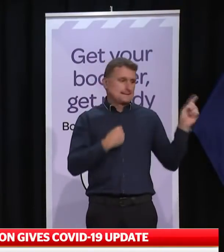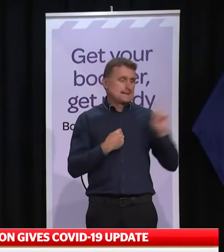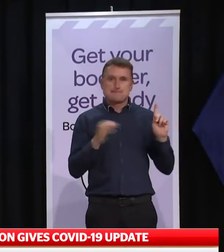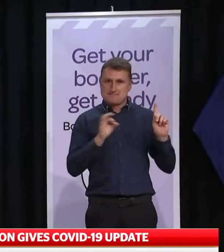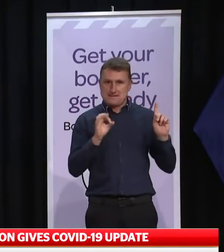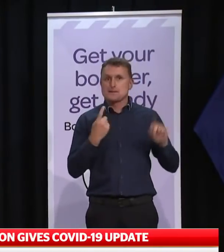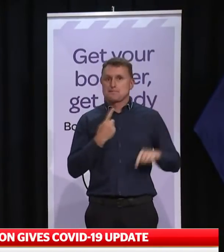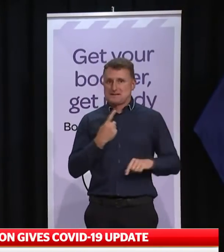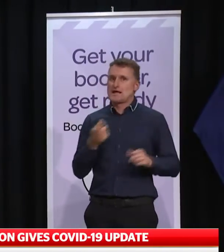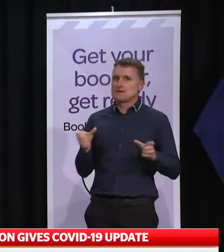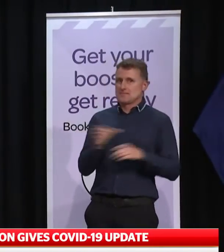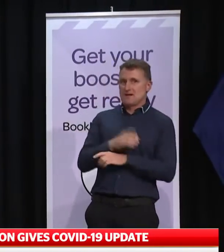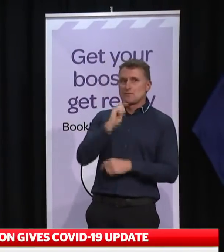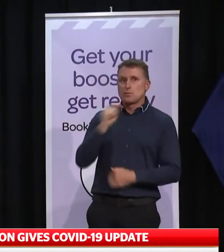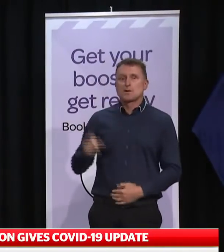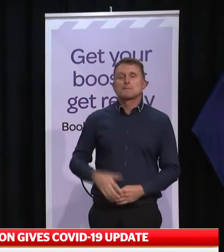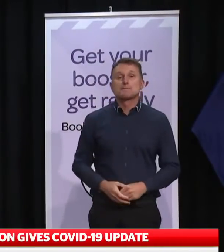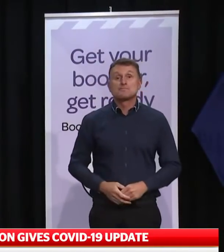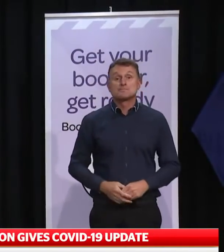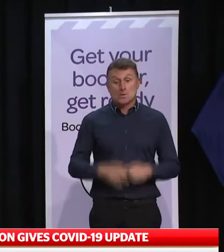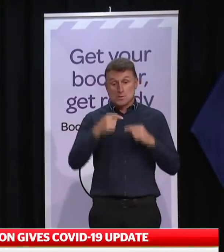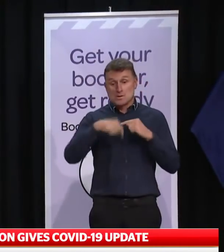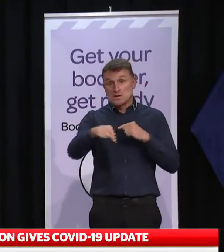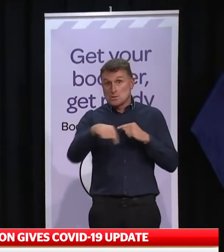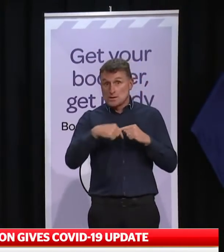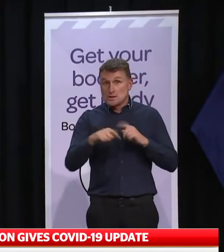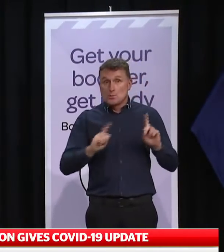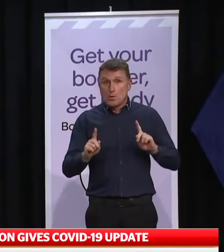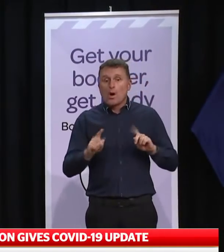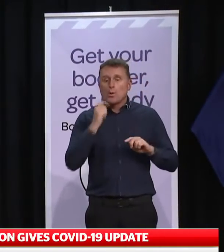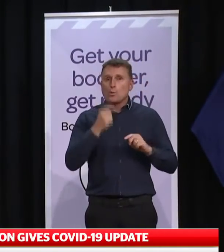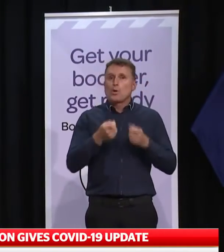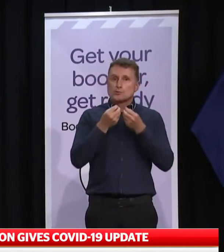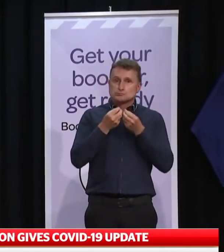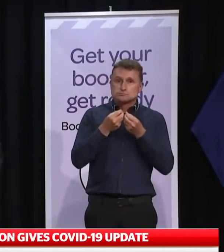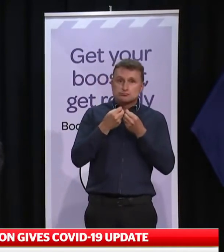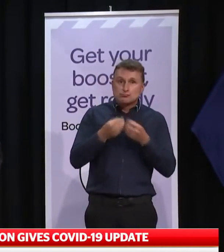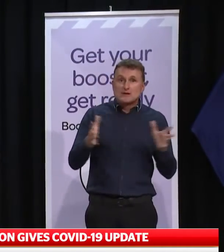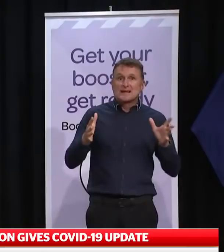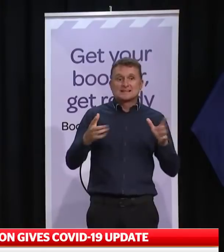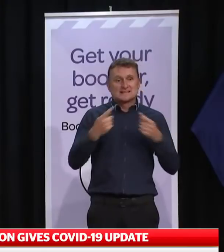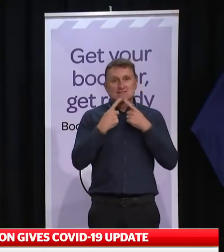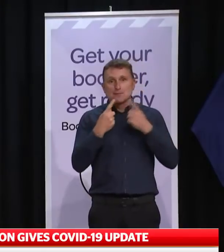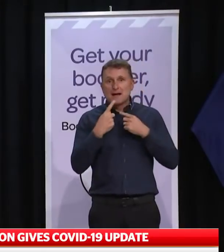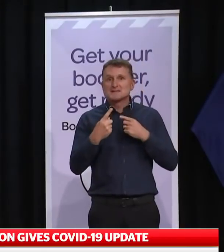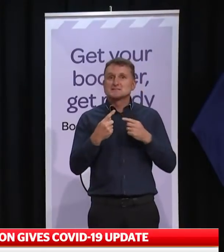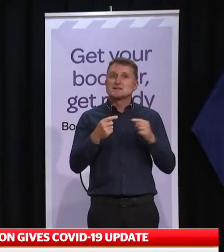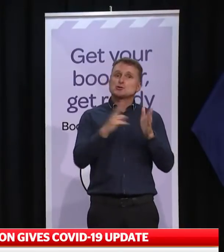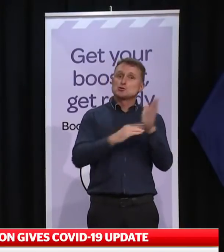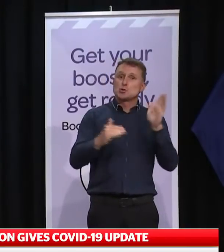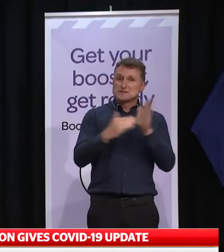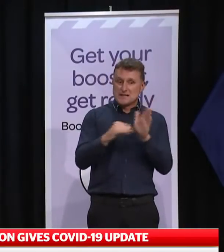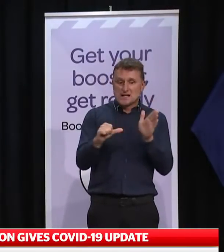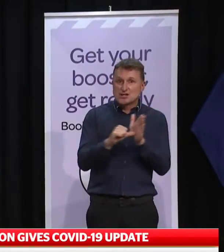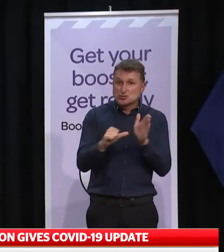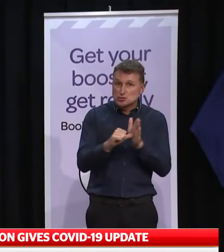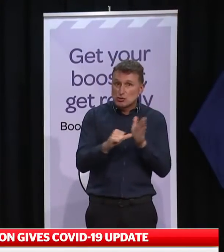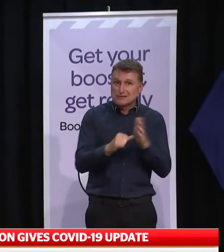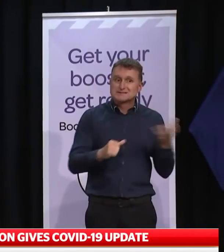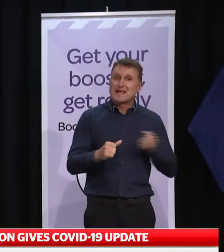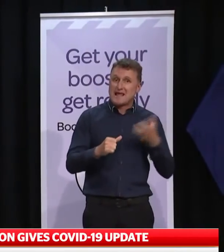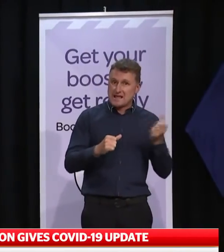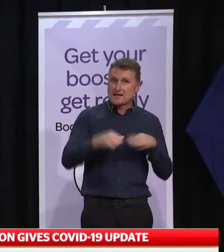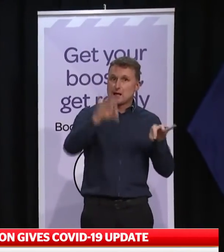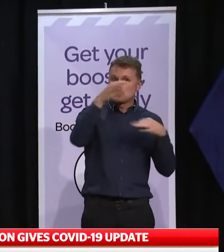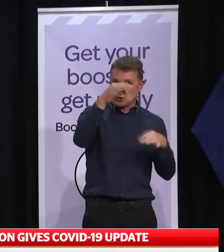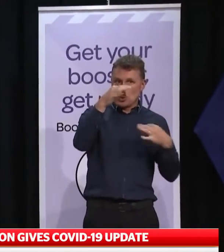Looking to the week ahead, tomorrow morning I will be releasing the New Zealand Income Insurance Scheme discussion document. This is the